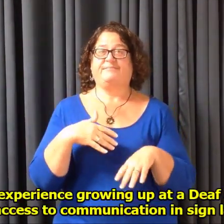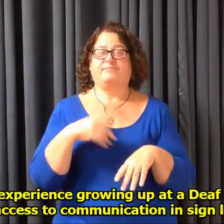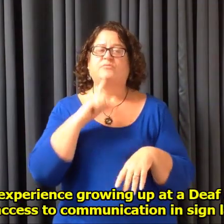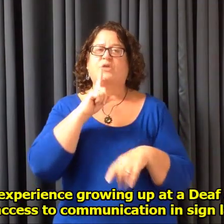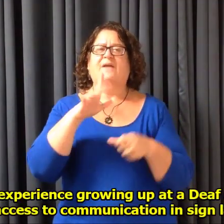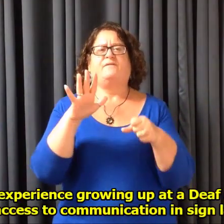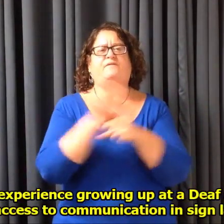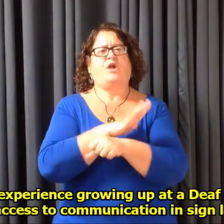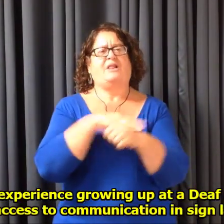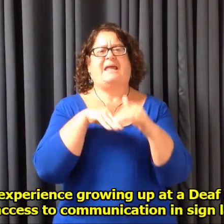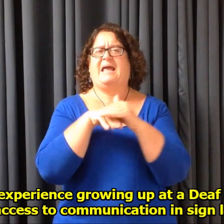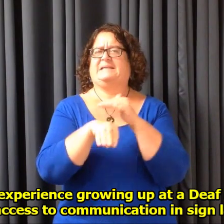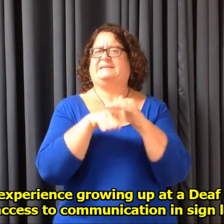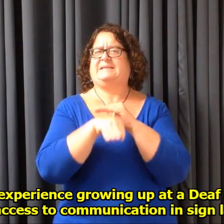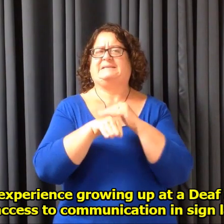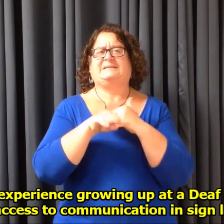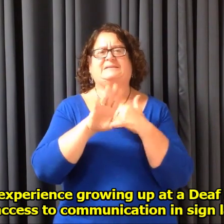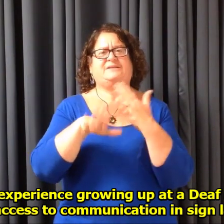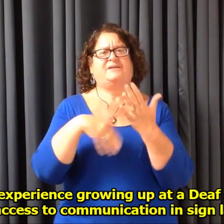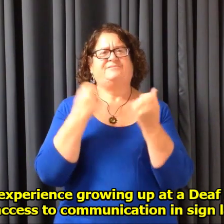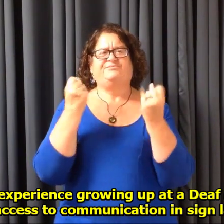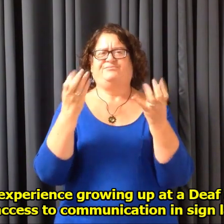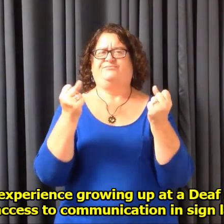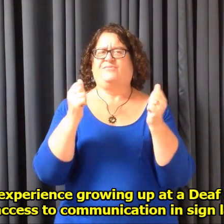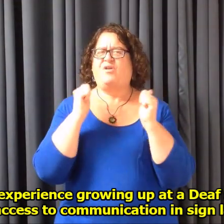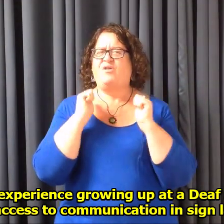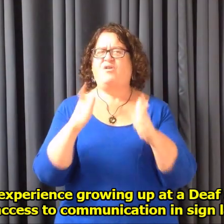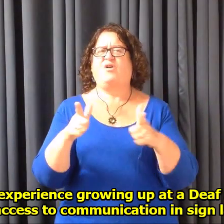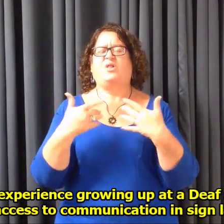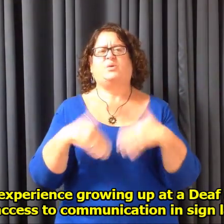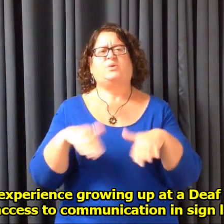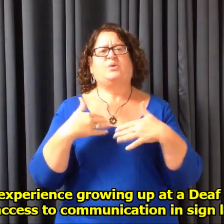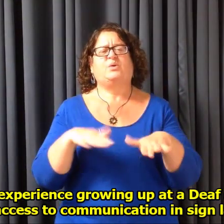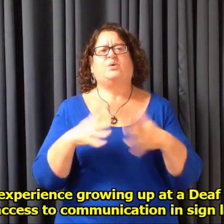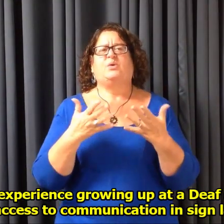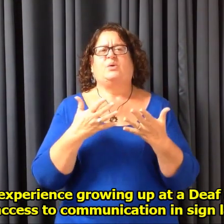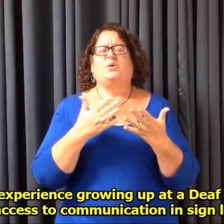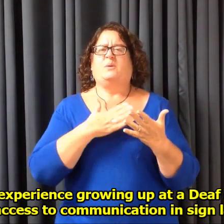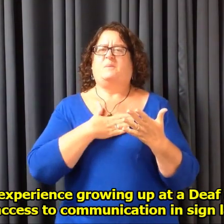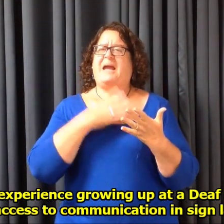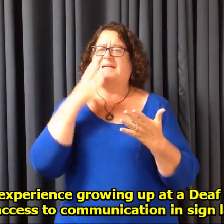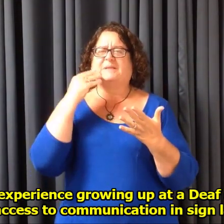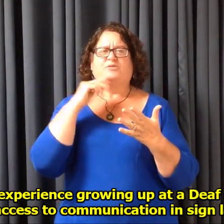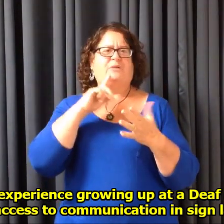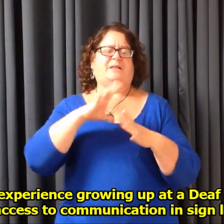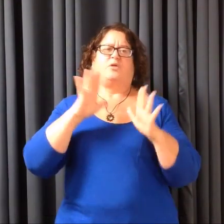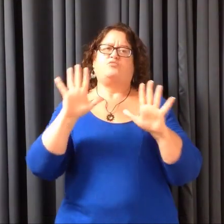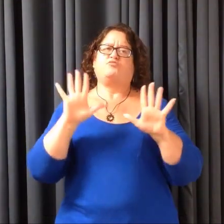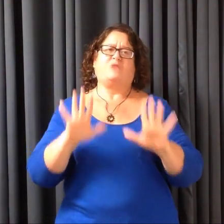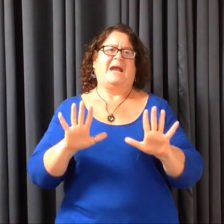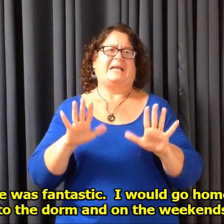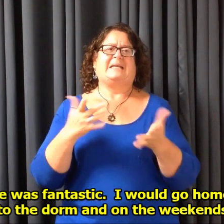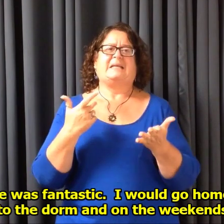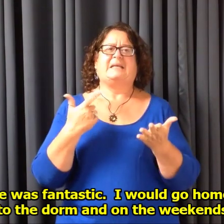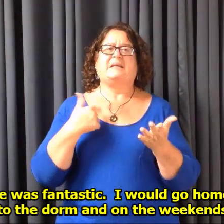Regarding my experience growing up at a deaf school, I truly had full access to communication in sign language. My experience